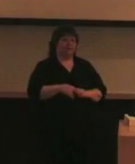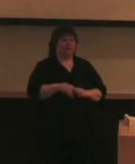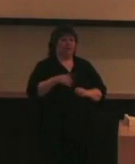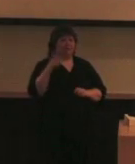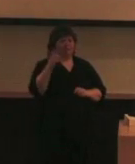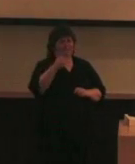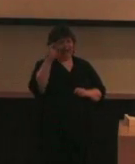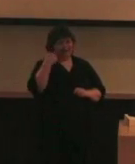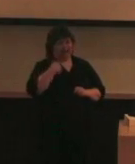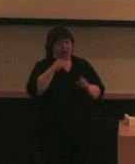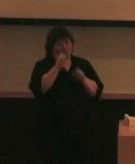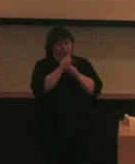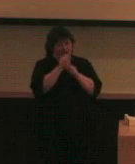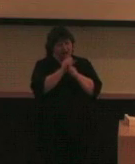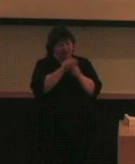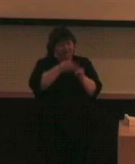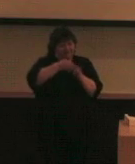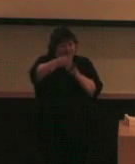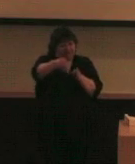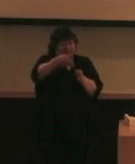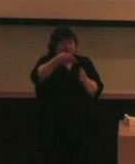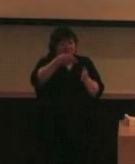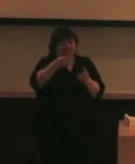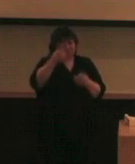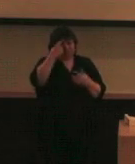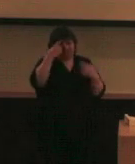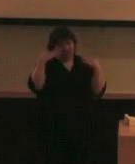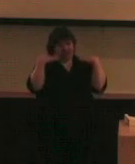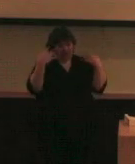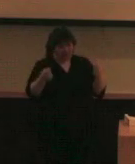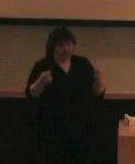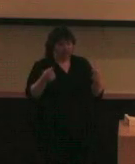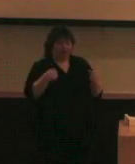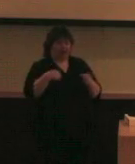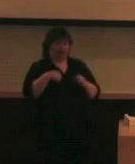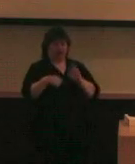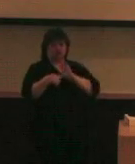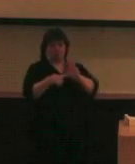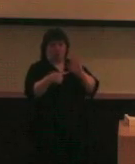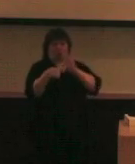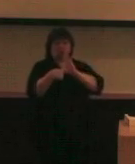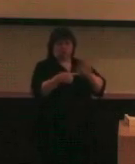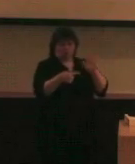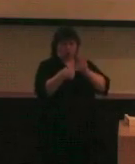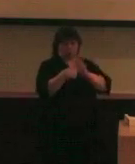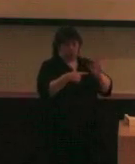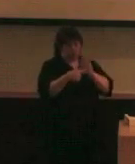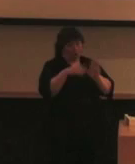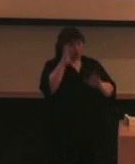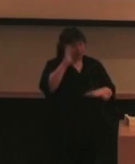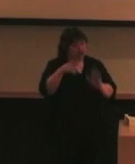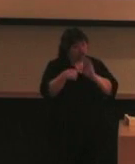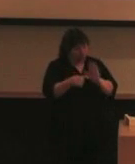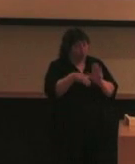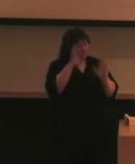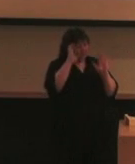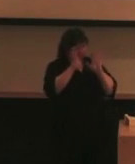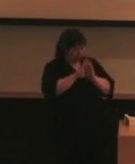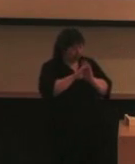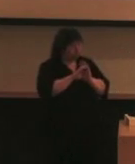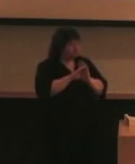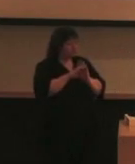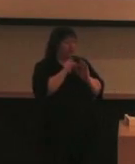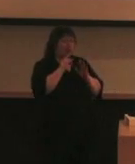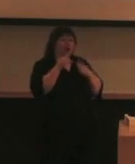Because I work in the psychiatric field, I want to at least, when I go into these pictures, because that's what I'm going to do right now, I'm going to go straight into these pictures.